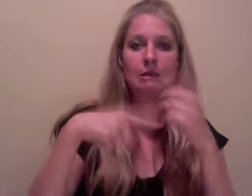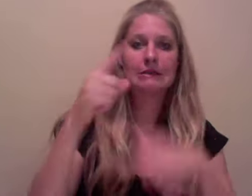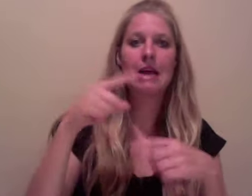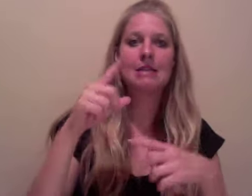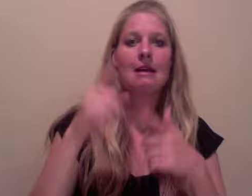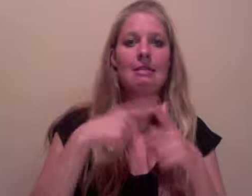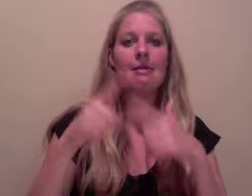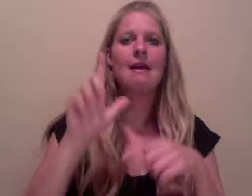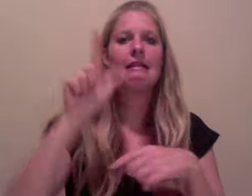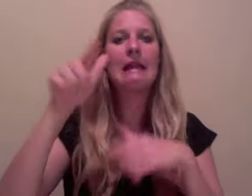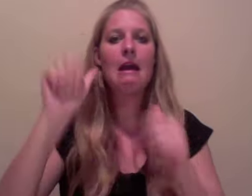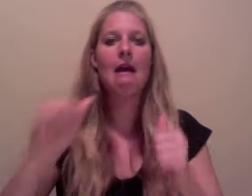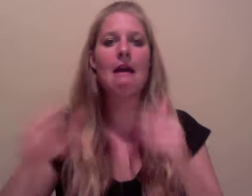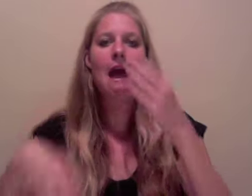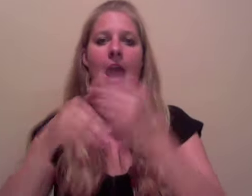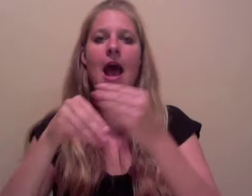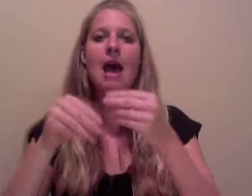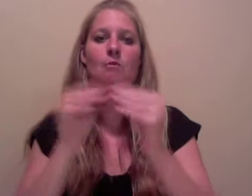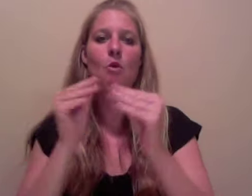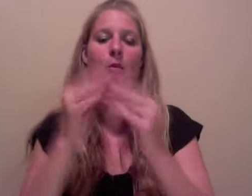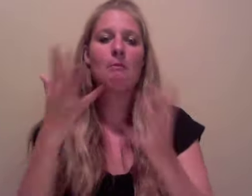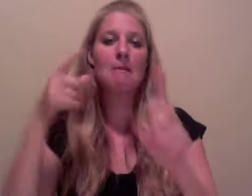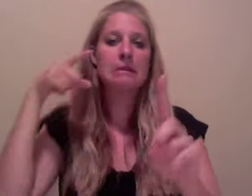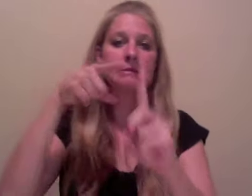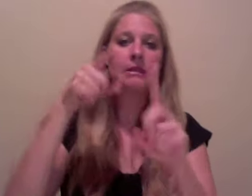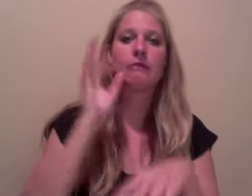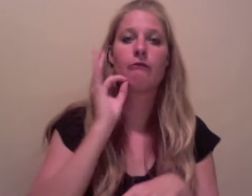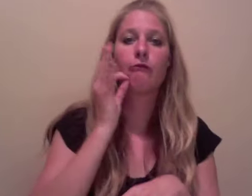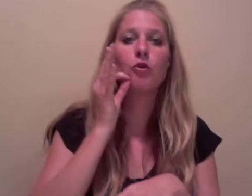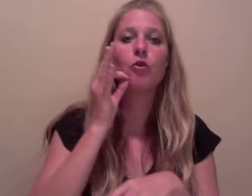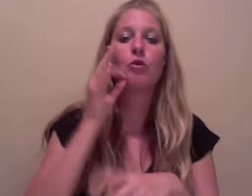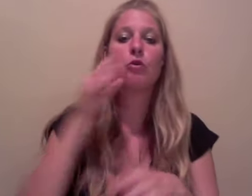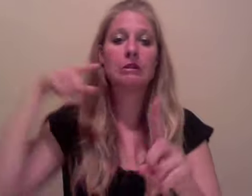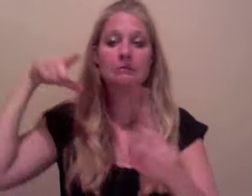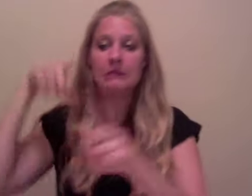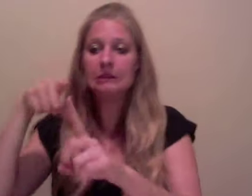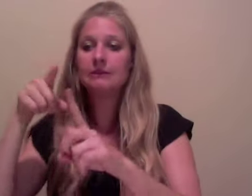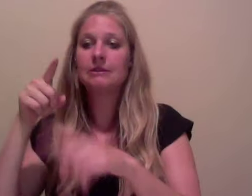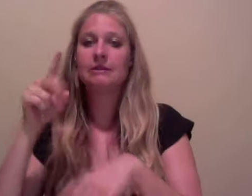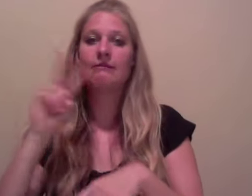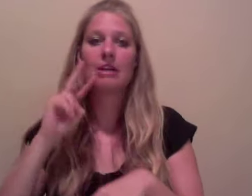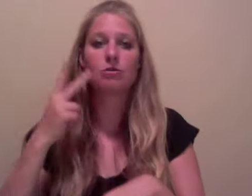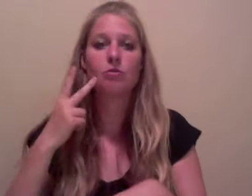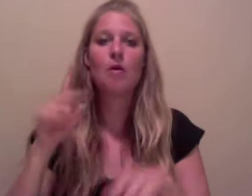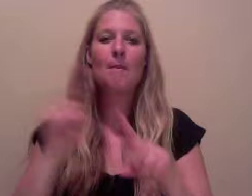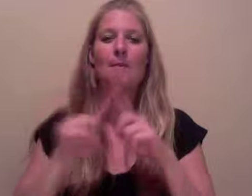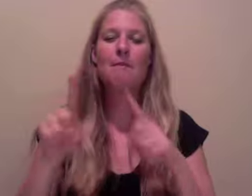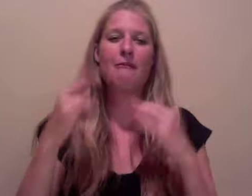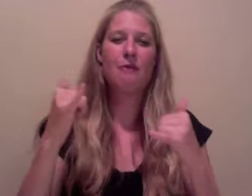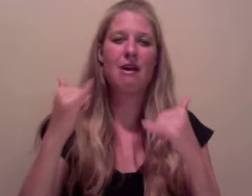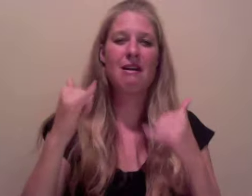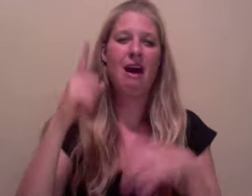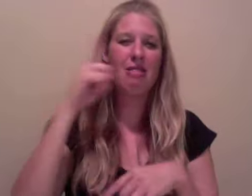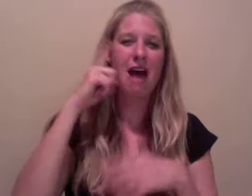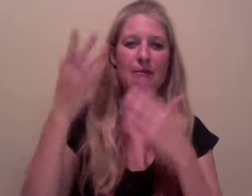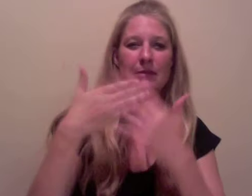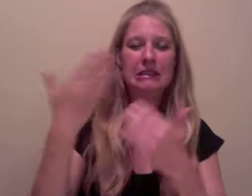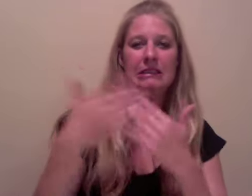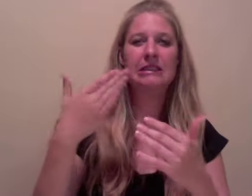If you want more signs, then later I can add more, maybe specifically fruit or specifically vegetables. But for right now, I thought it